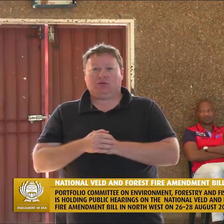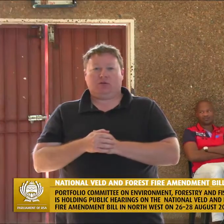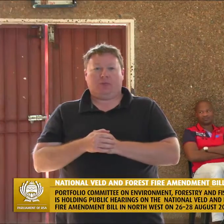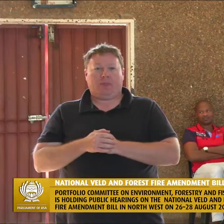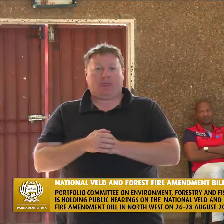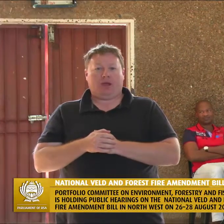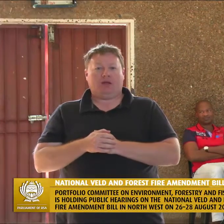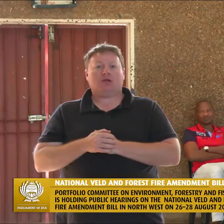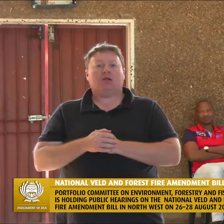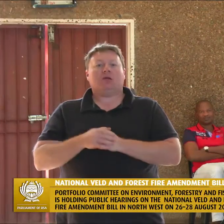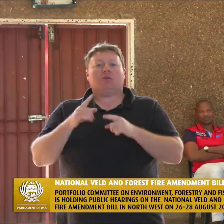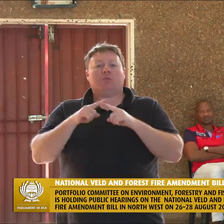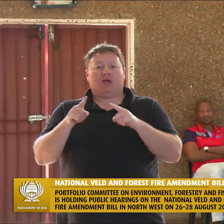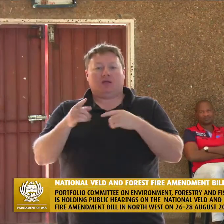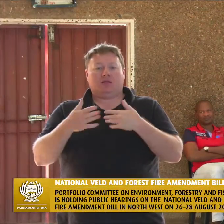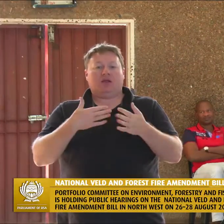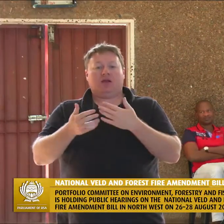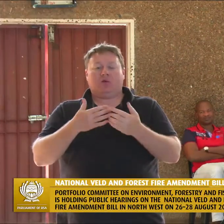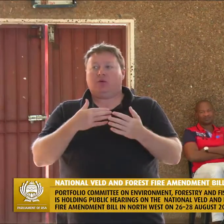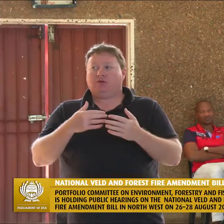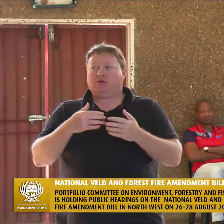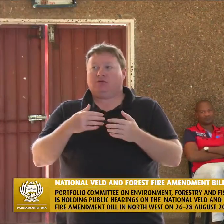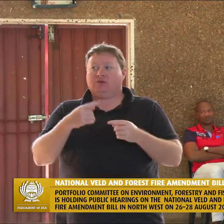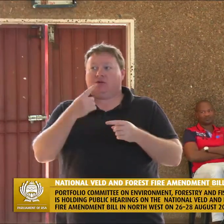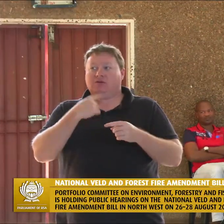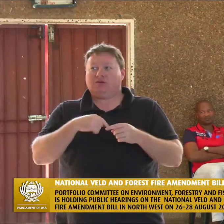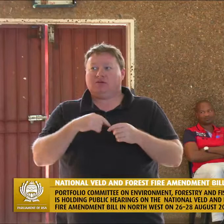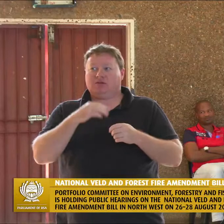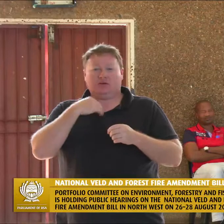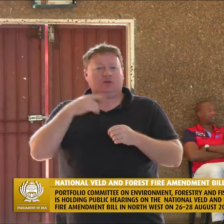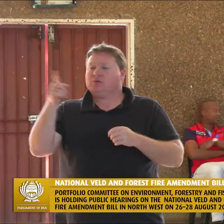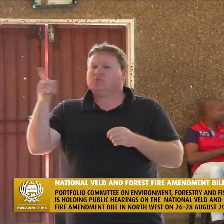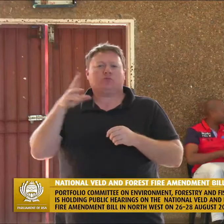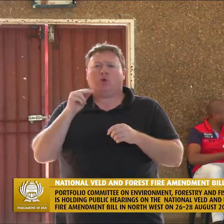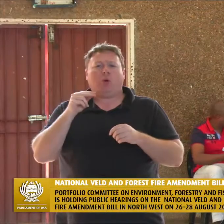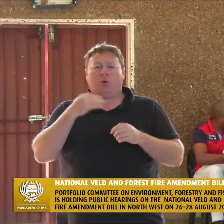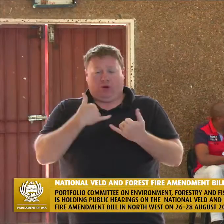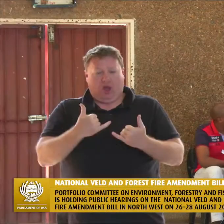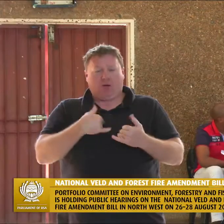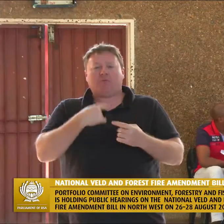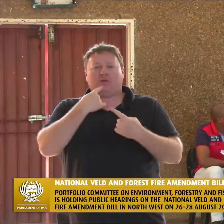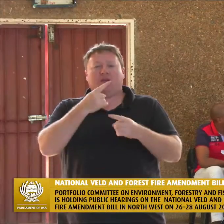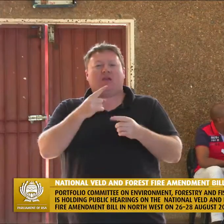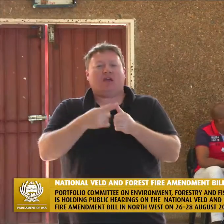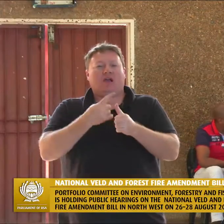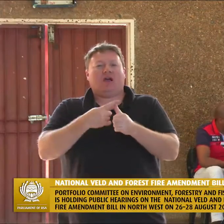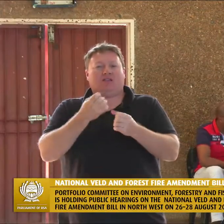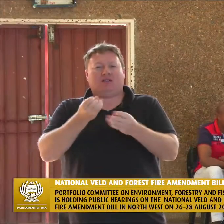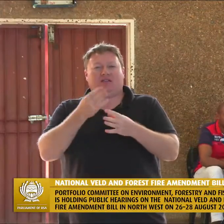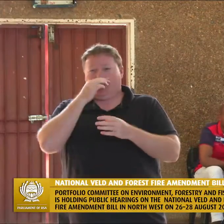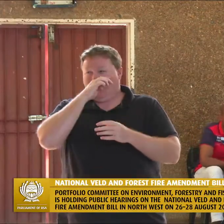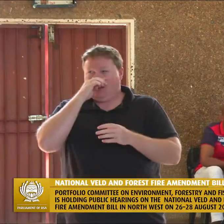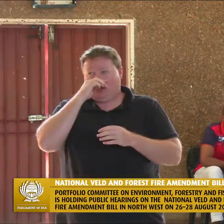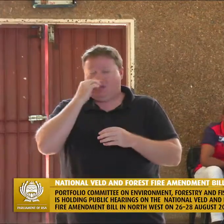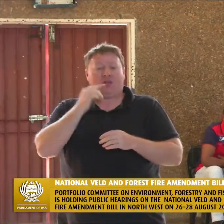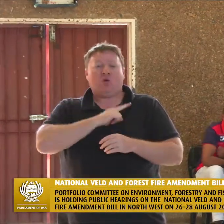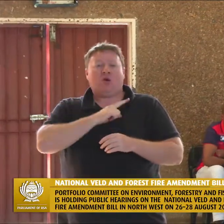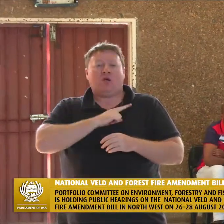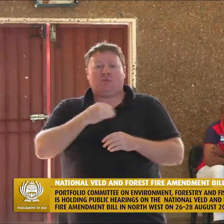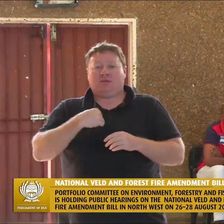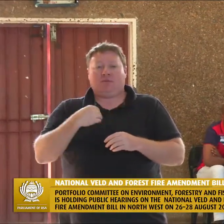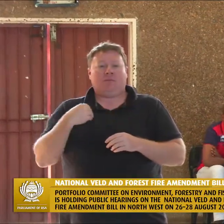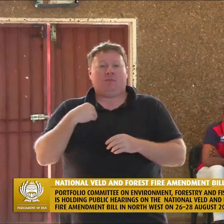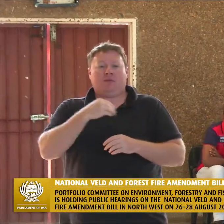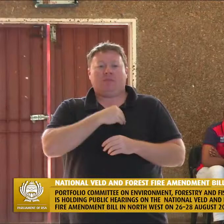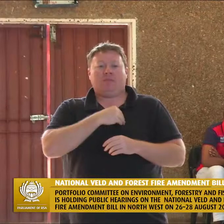but anyway you'll answer me outside okay because i'm not a member of parliament so you